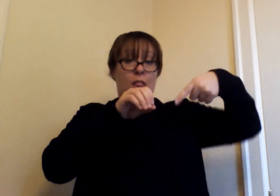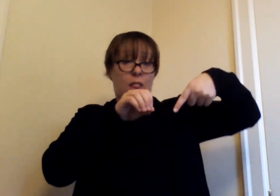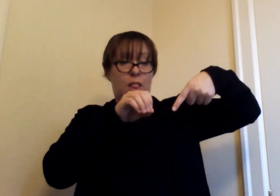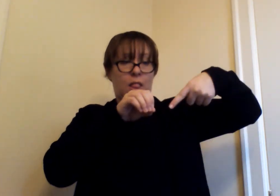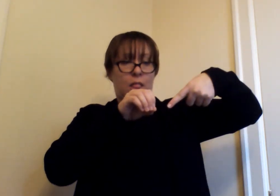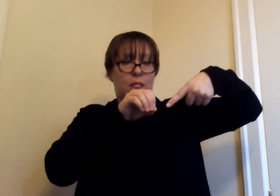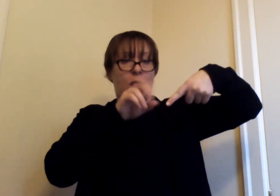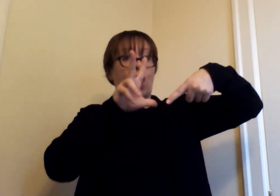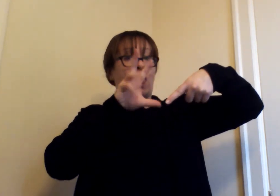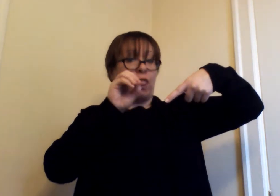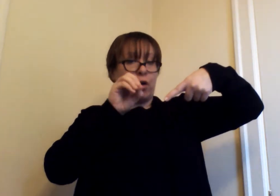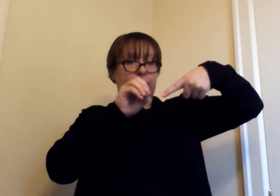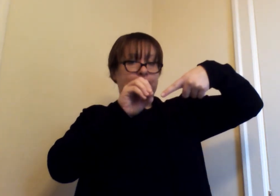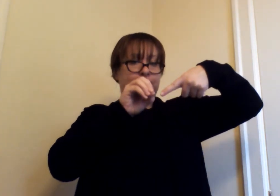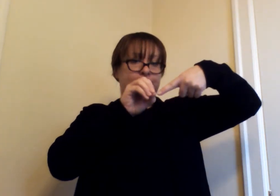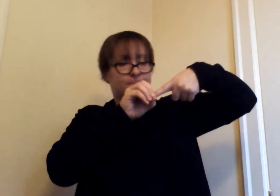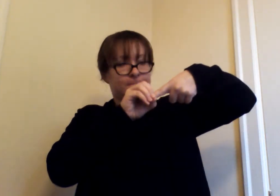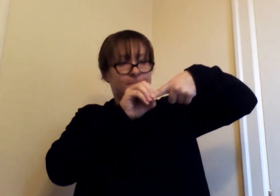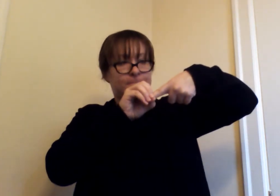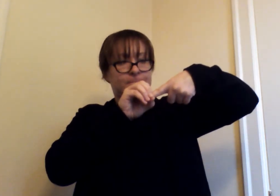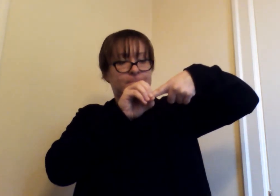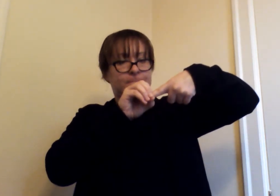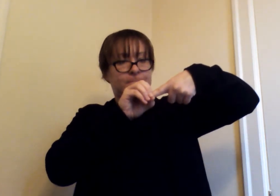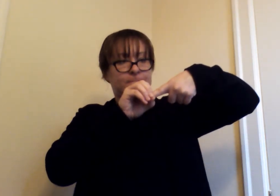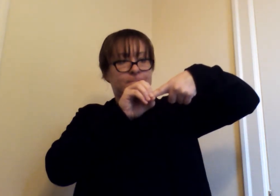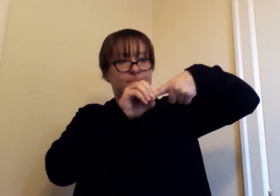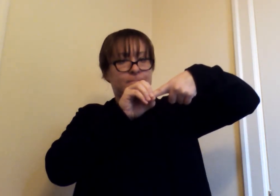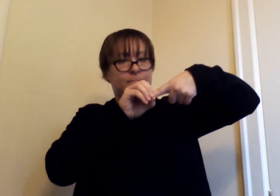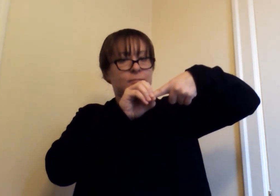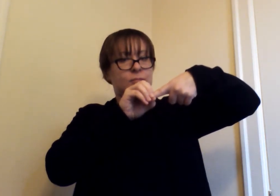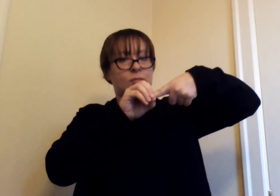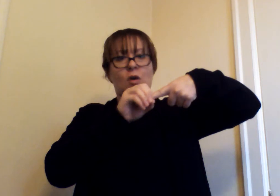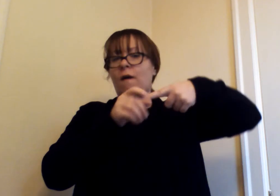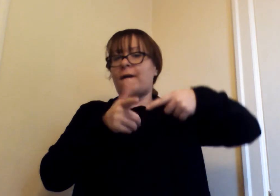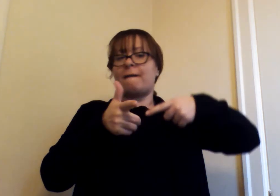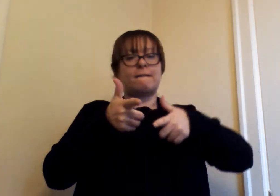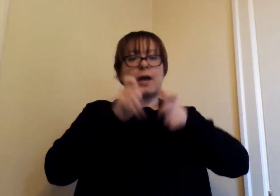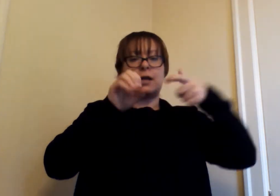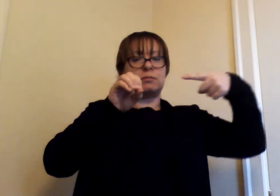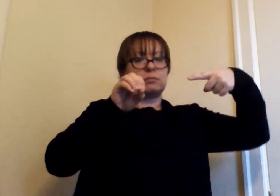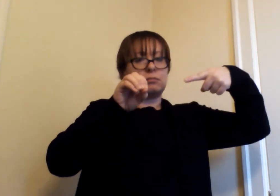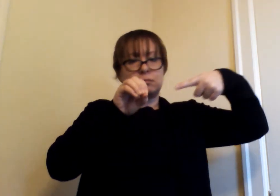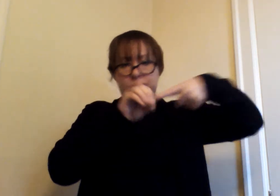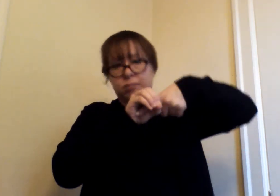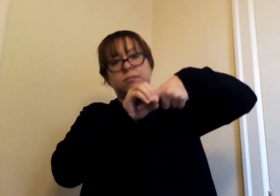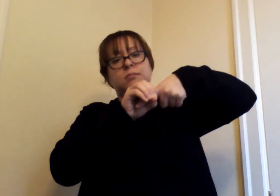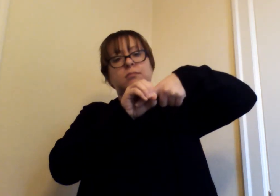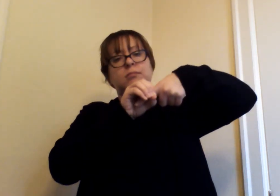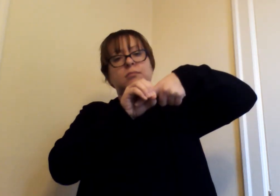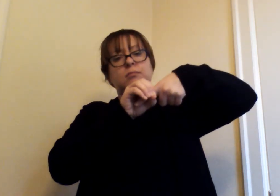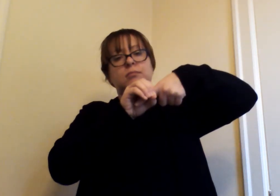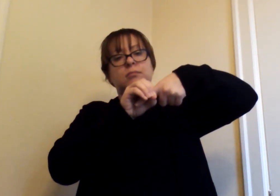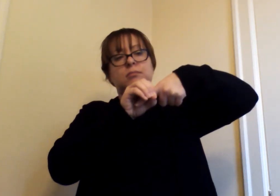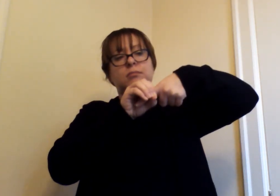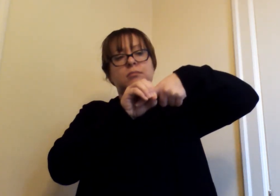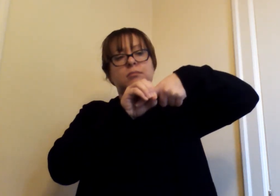30-degree angle with the surface of the arm. With a single short but firm motion, Swiftly insert the needle through the skin and into